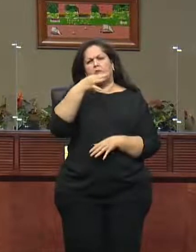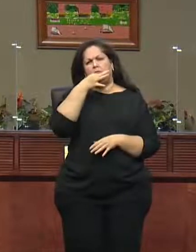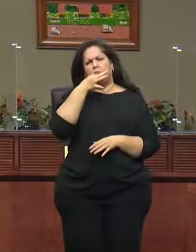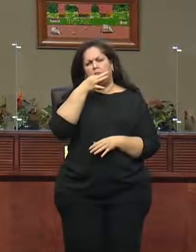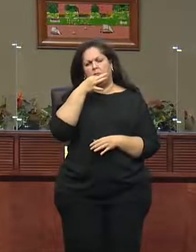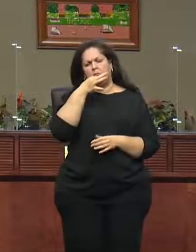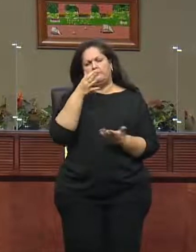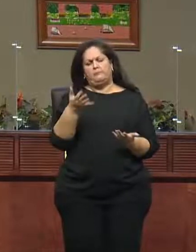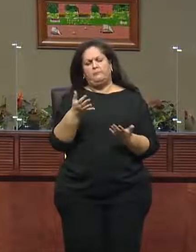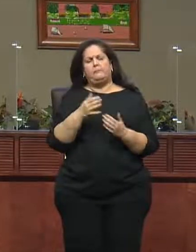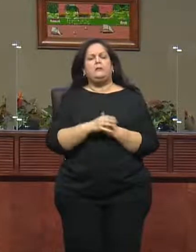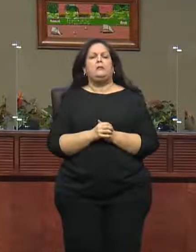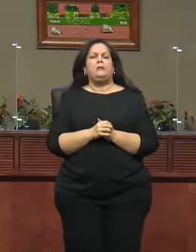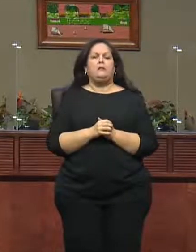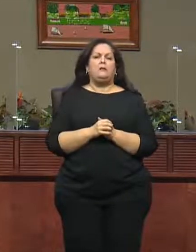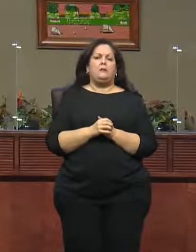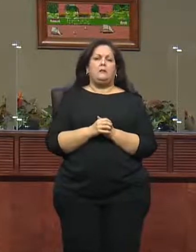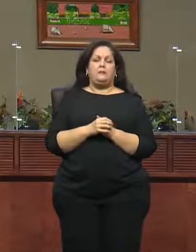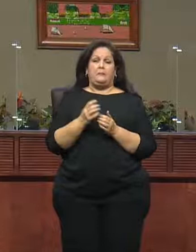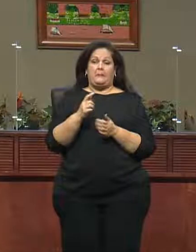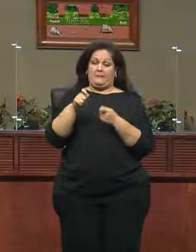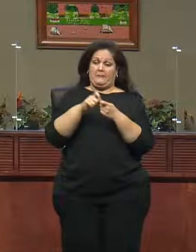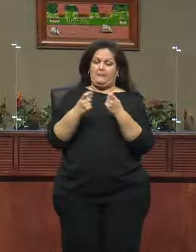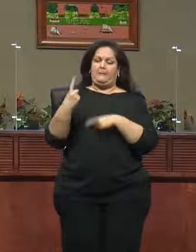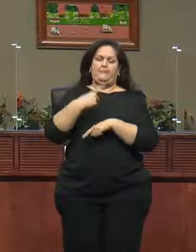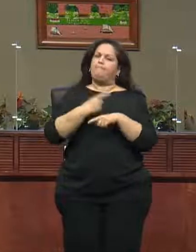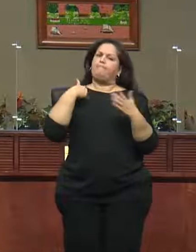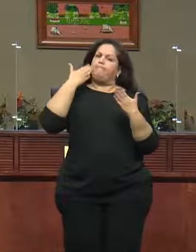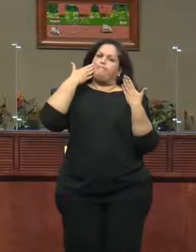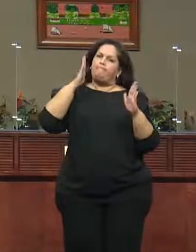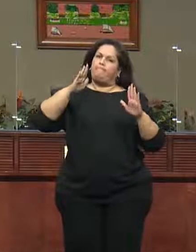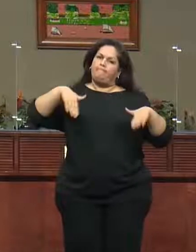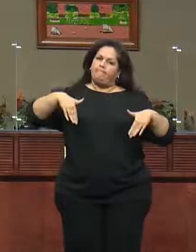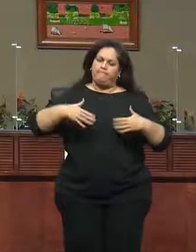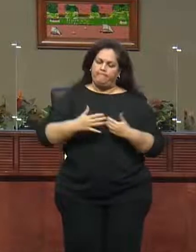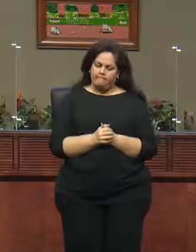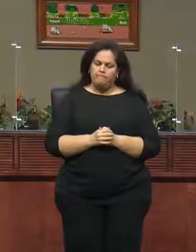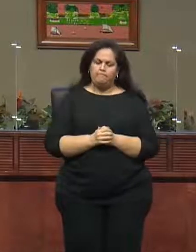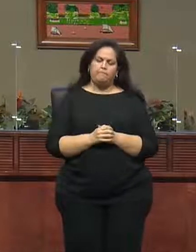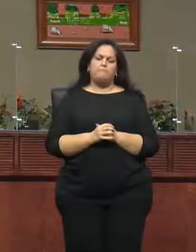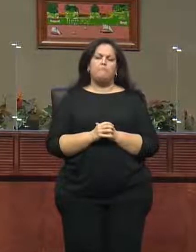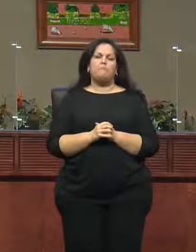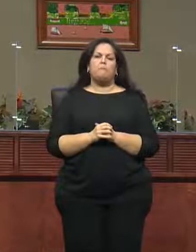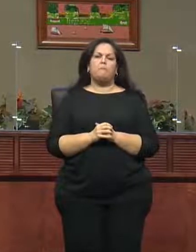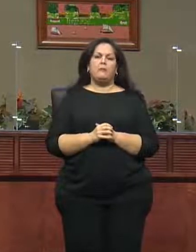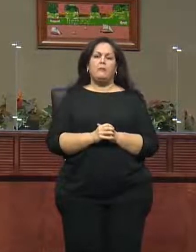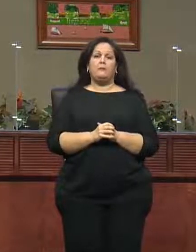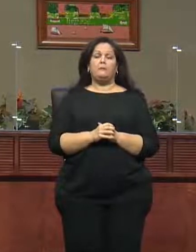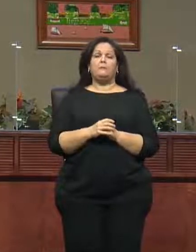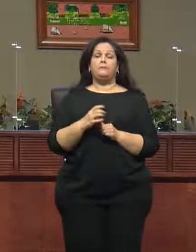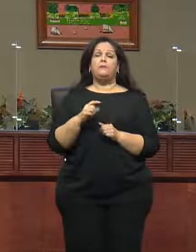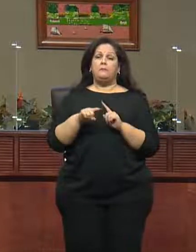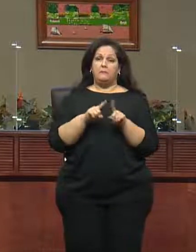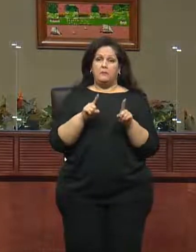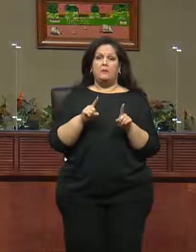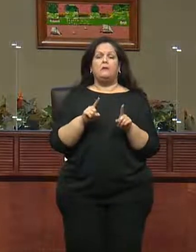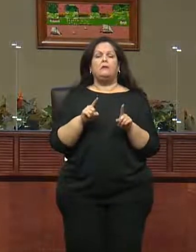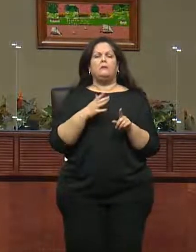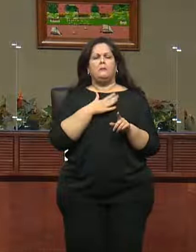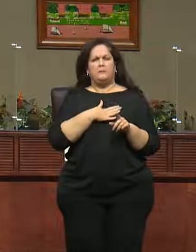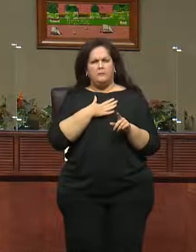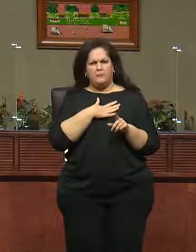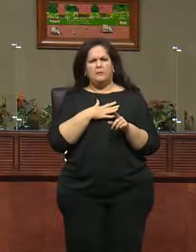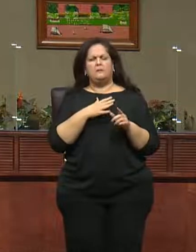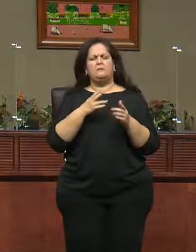However, that we have not determined a specific date at this point. However, we do urge you to continue